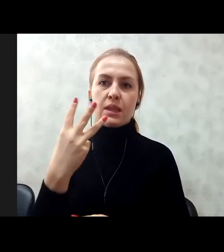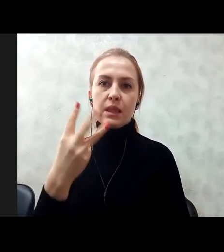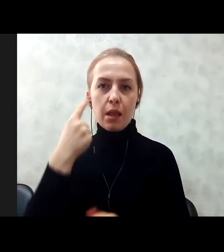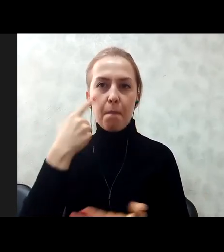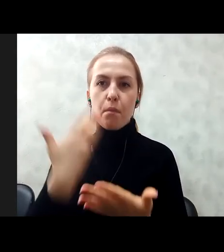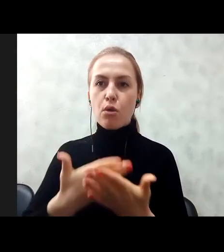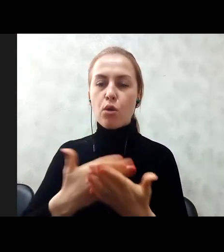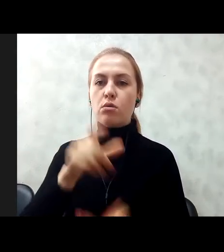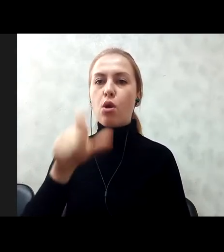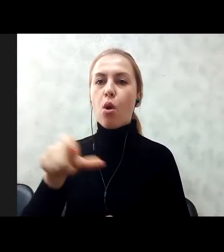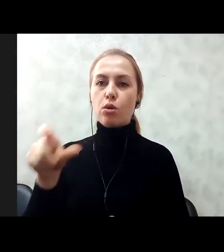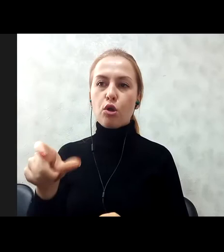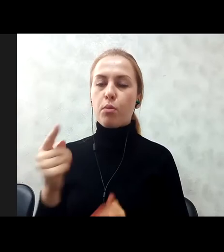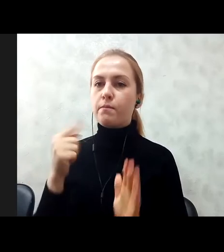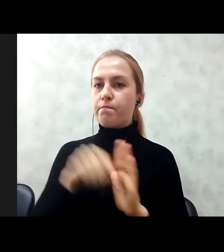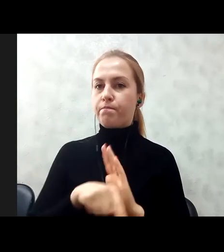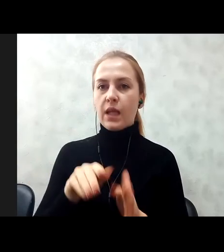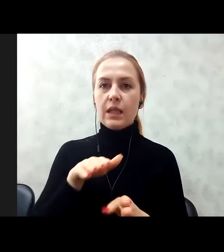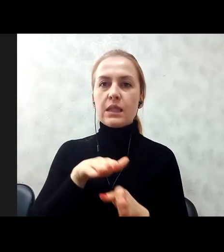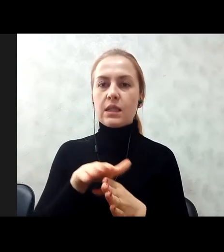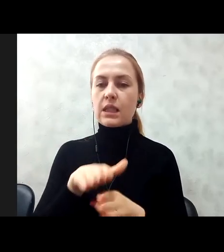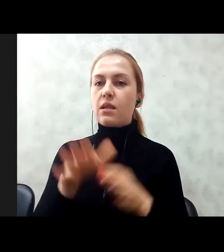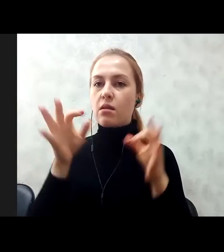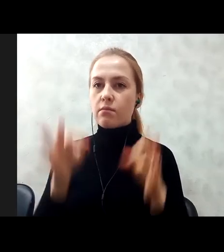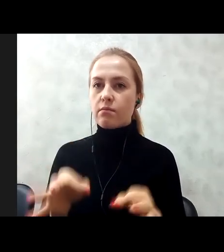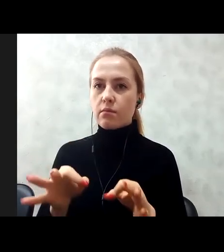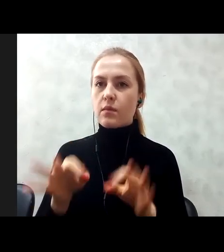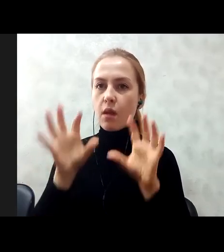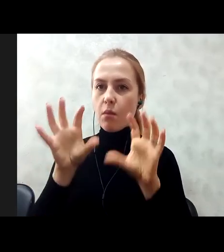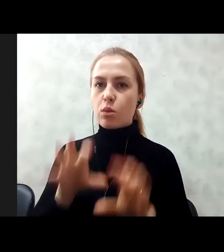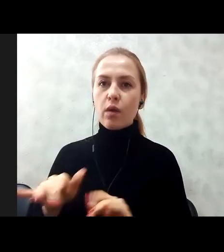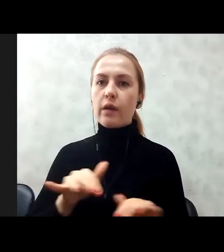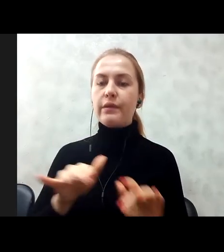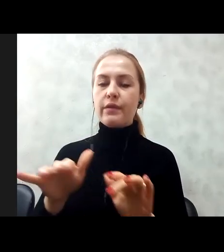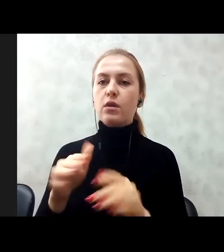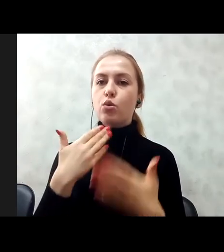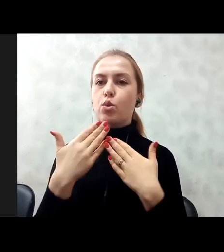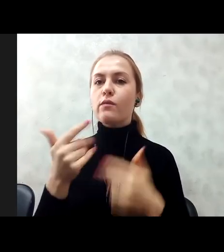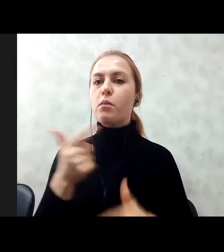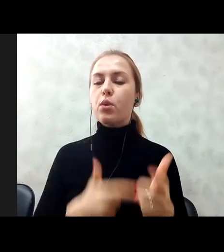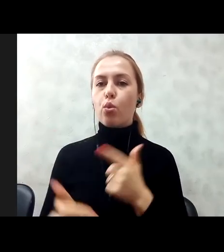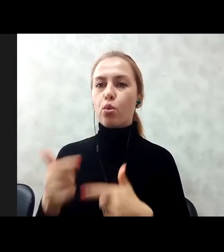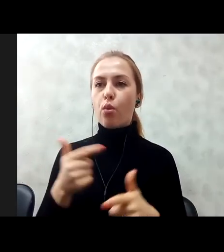153 suspicions were serviced to the